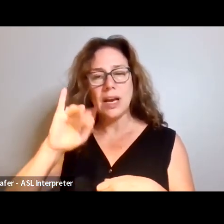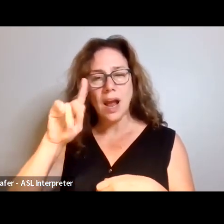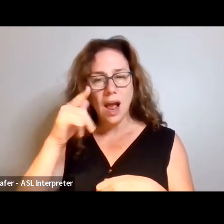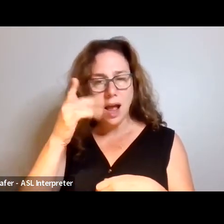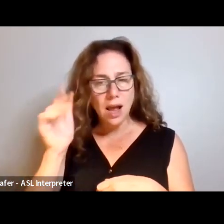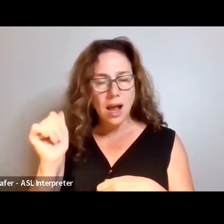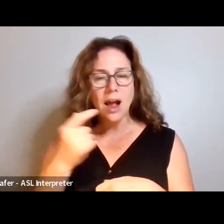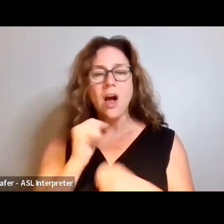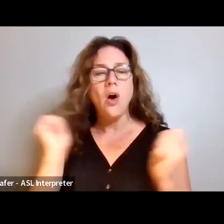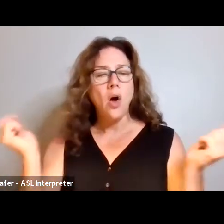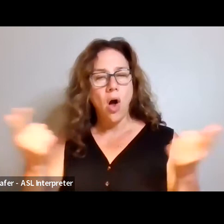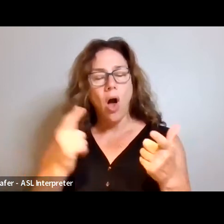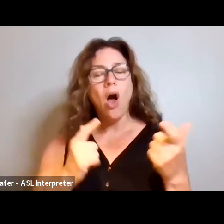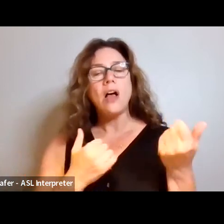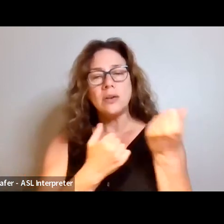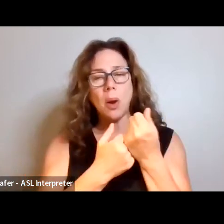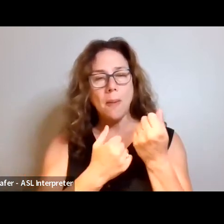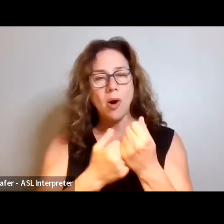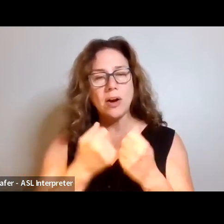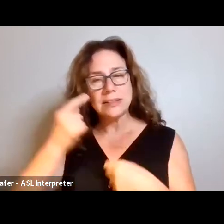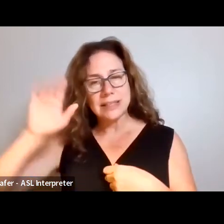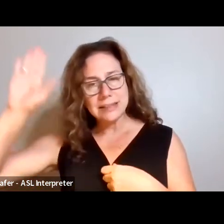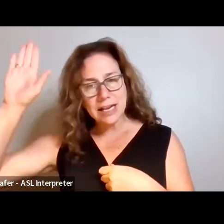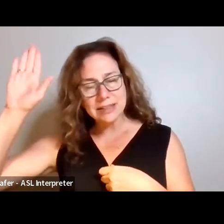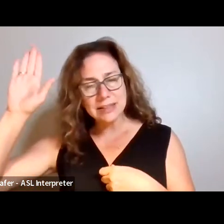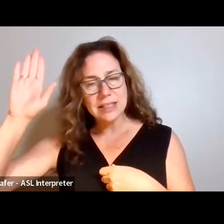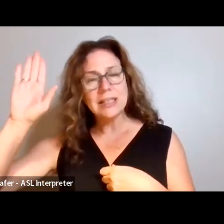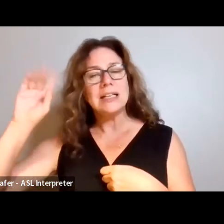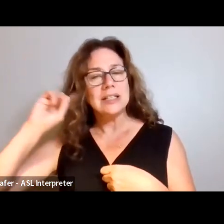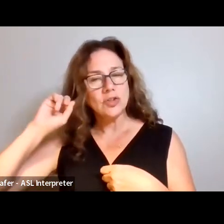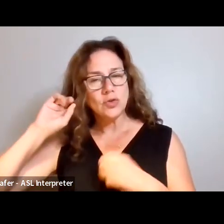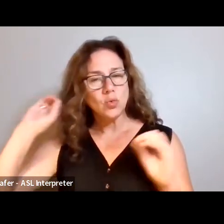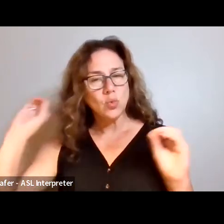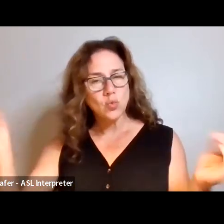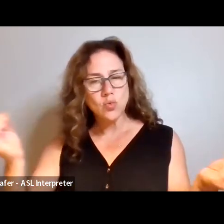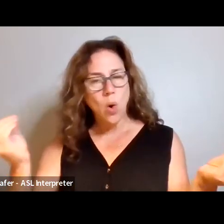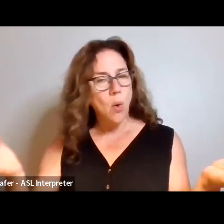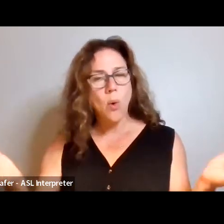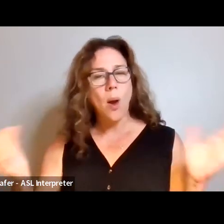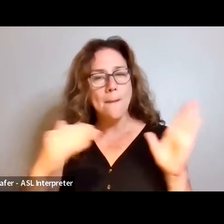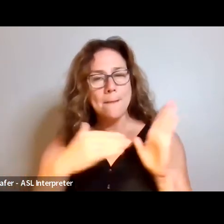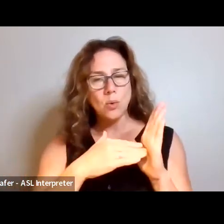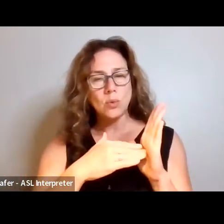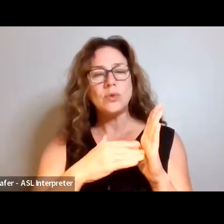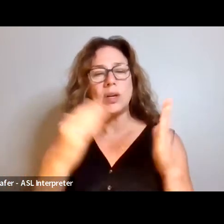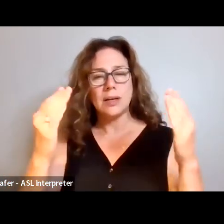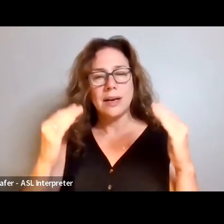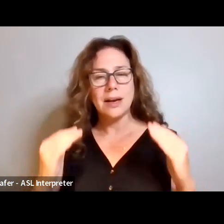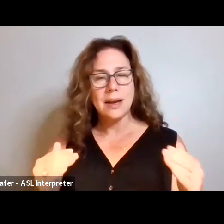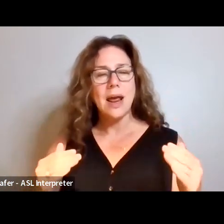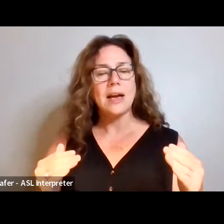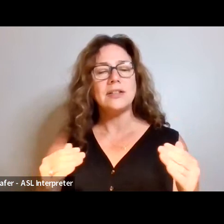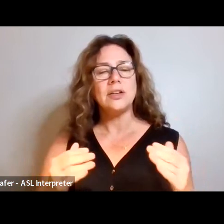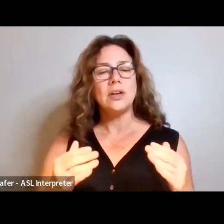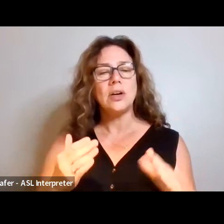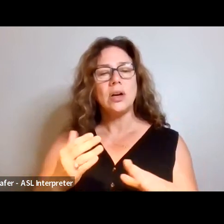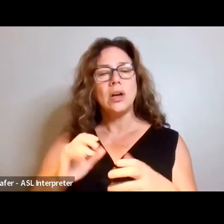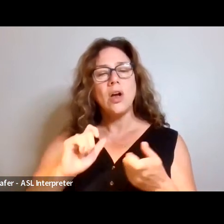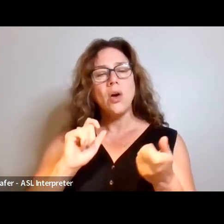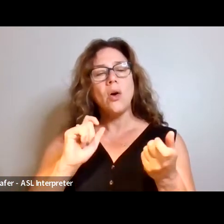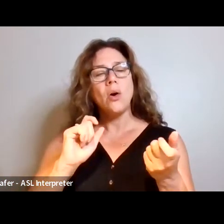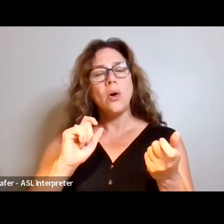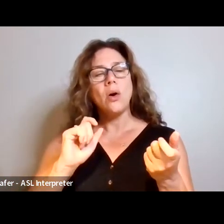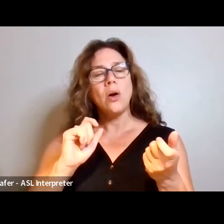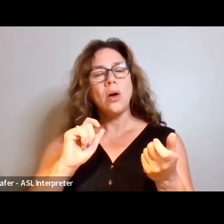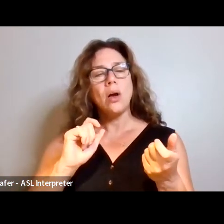Aye. Aye. Any opposed? Hearing none, motion carried 5-0. Next item. The next item is a revised job description for